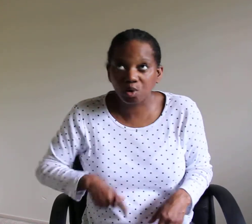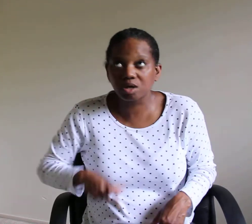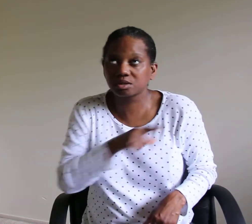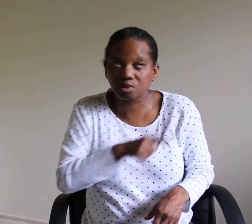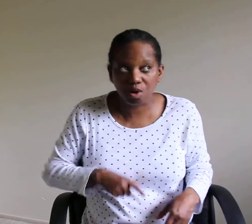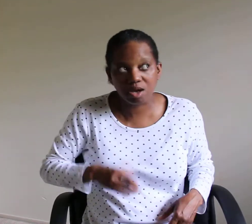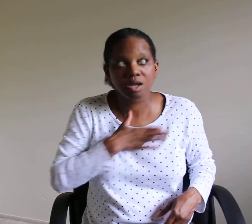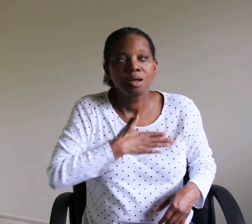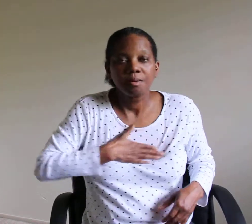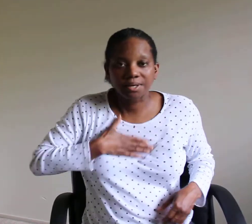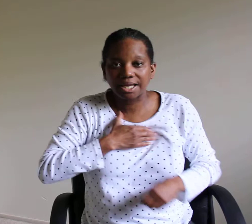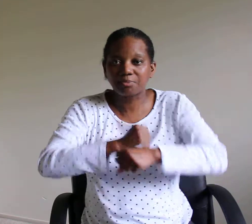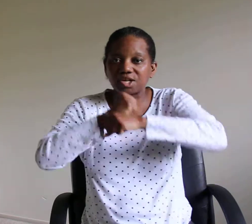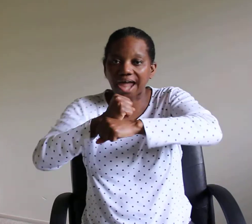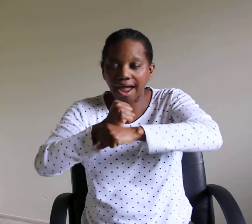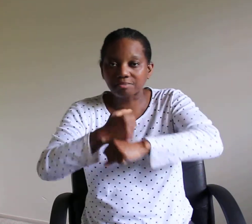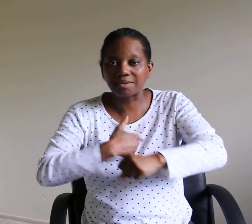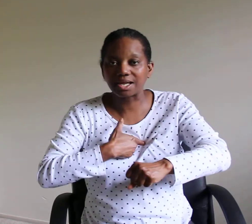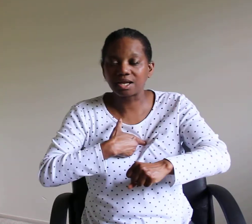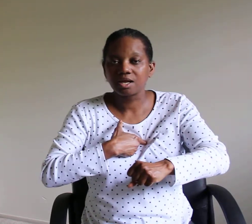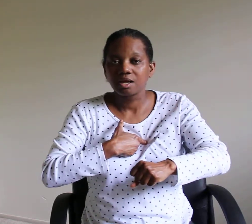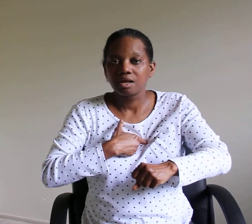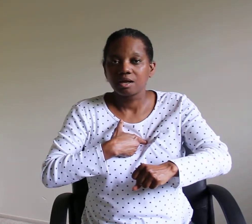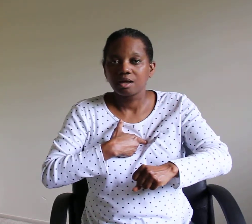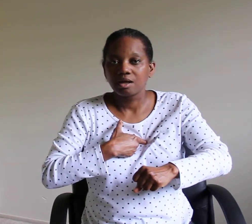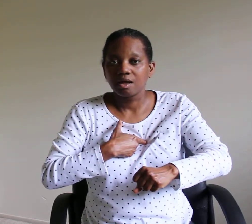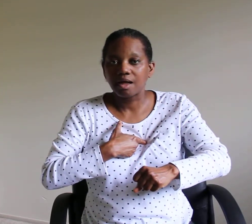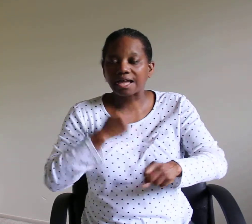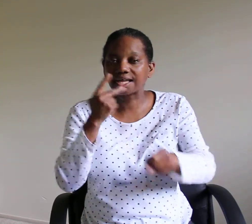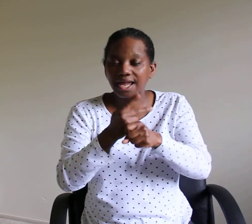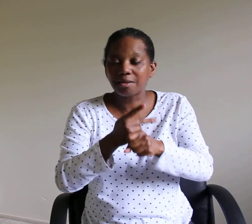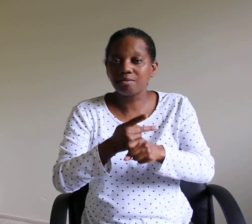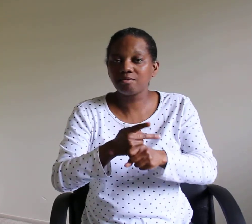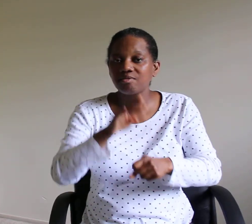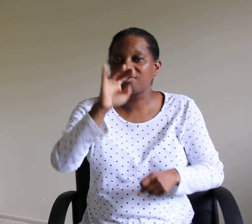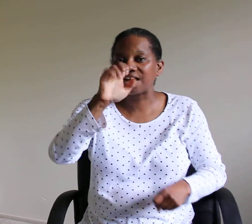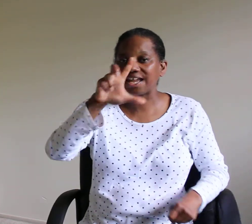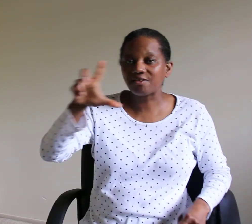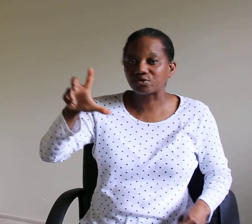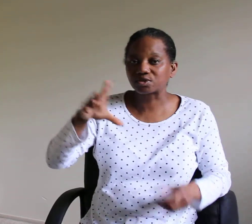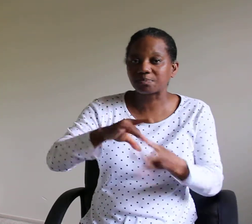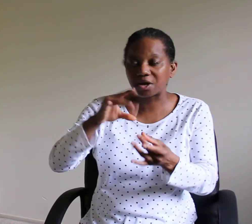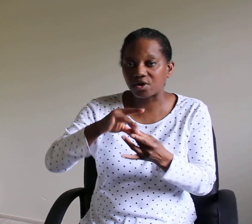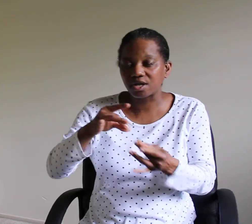Lord, Lord, please protect me and keep the evil spirit